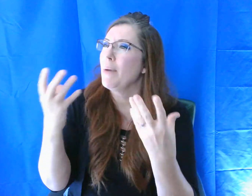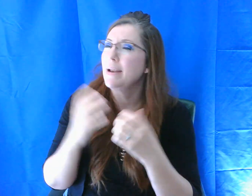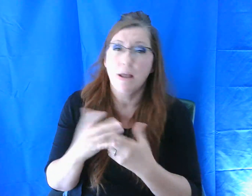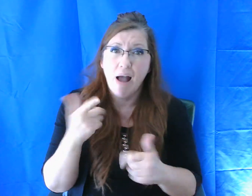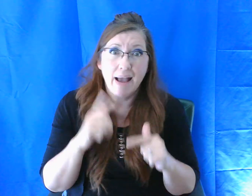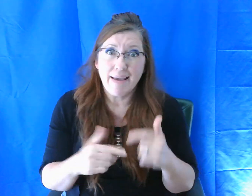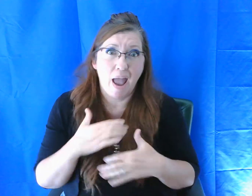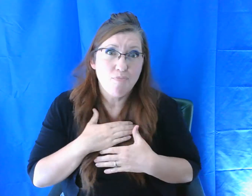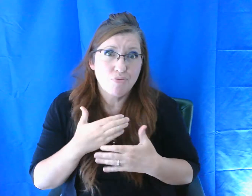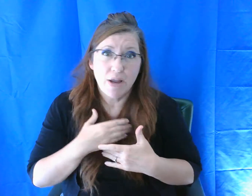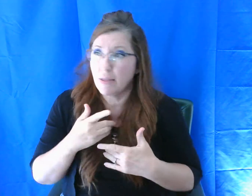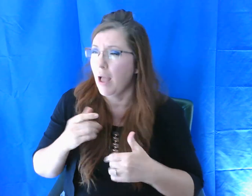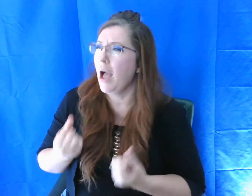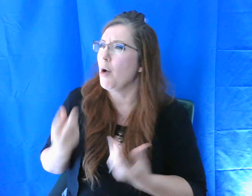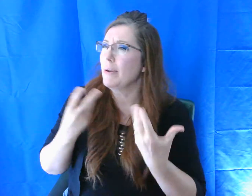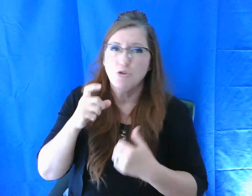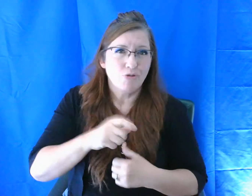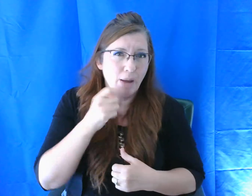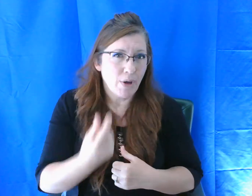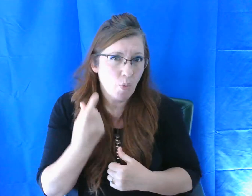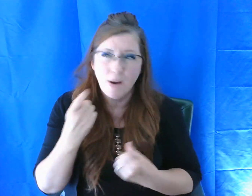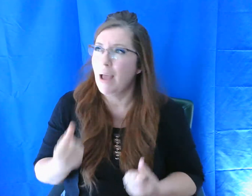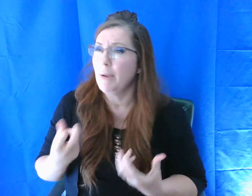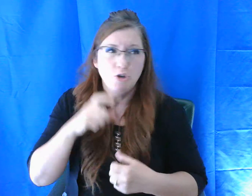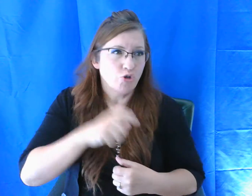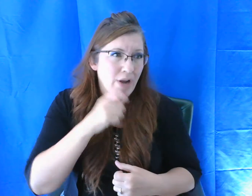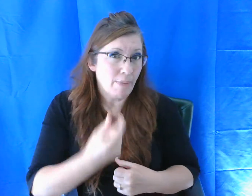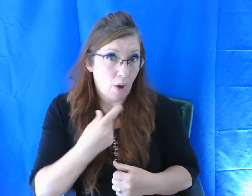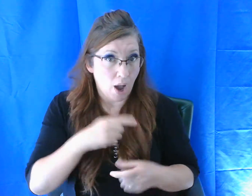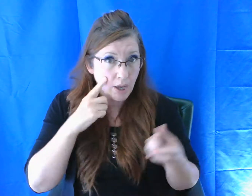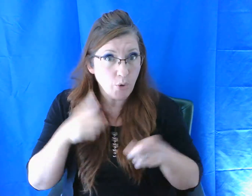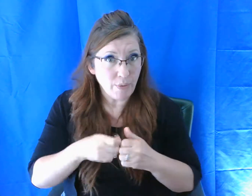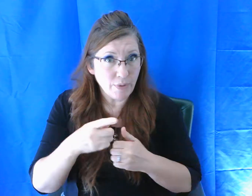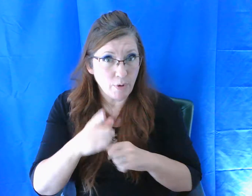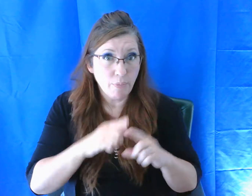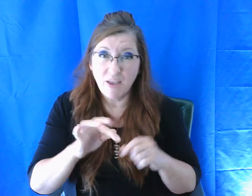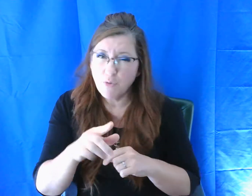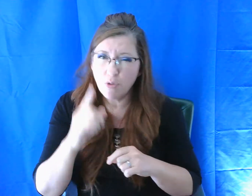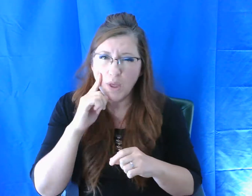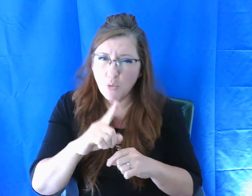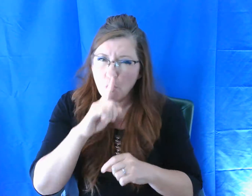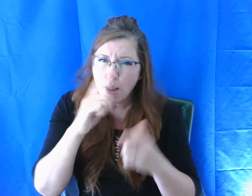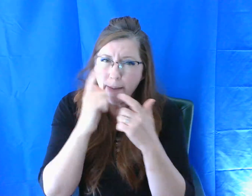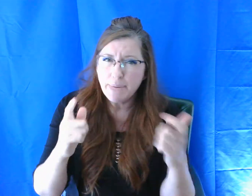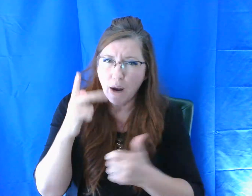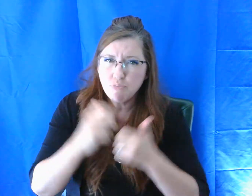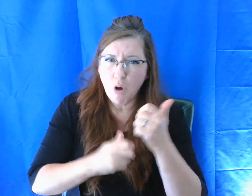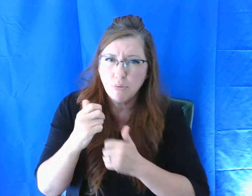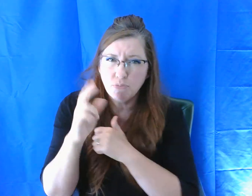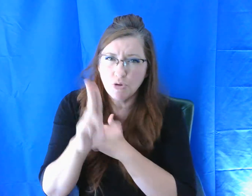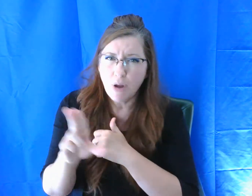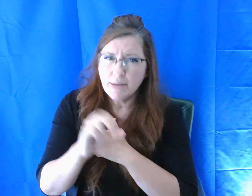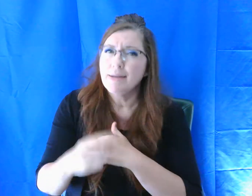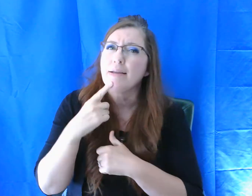doesn't matter. How many? It shouldn't be one. How many? It shouldn't be one. I agree with you, but if you think it's a real big issue in this country, you should be able to tell me how many. What